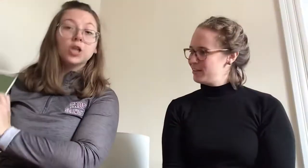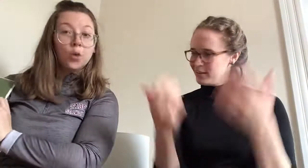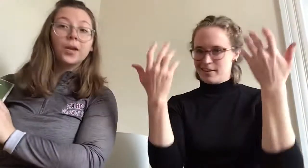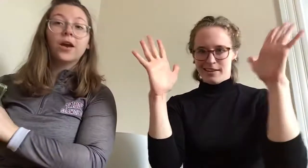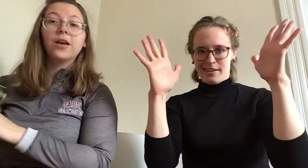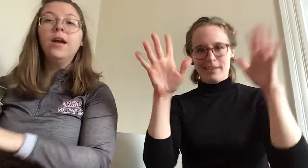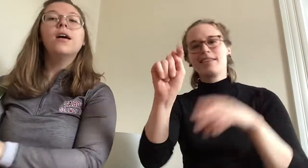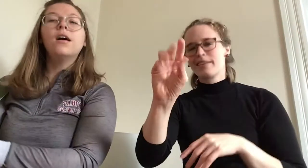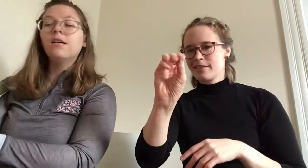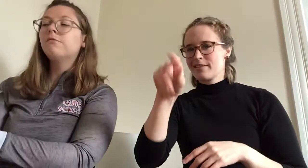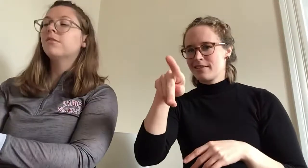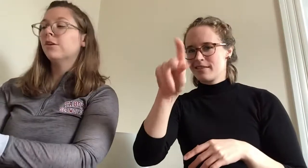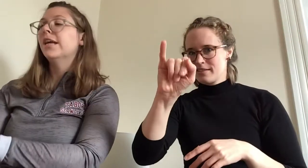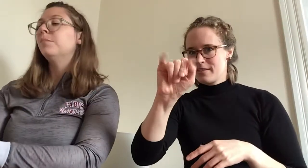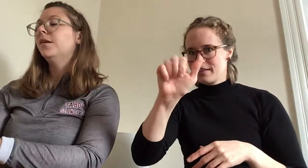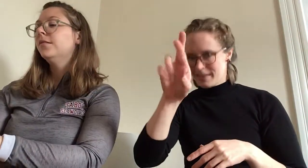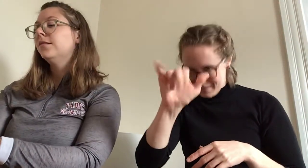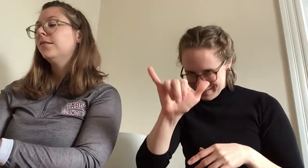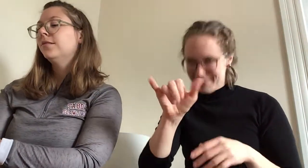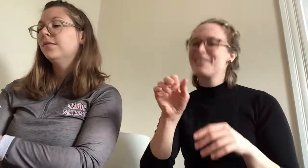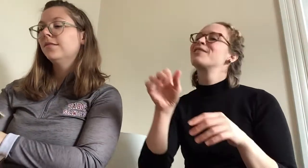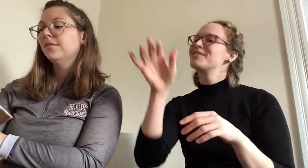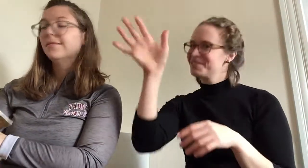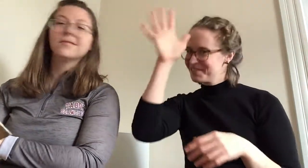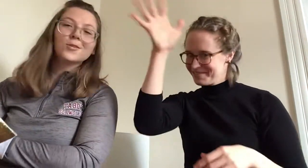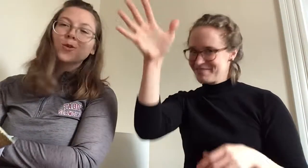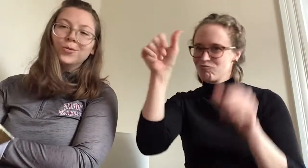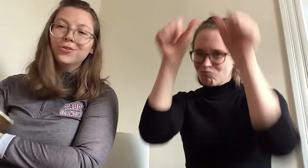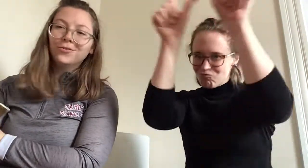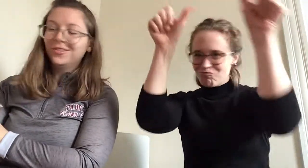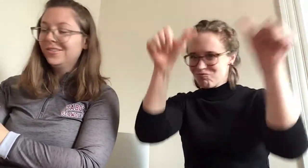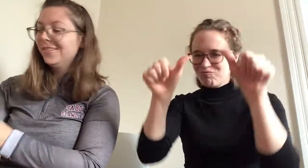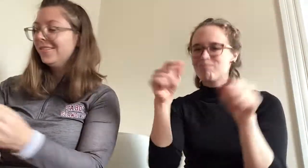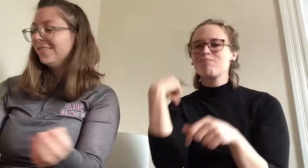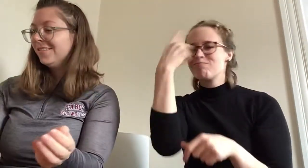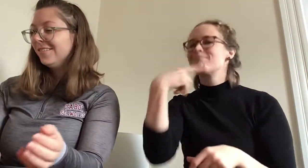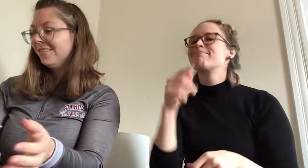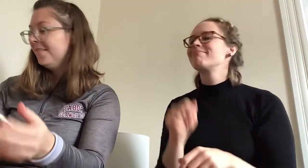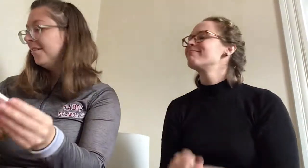A topiary of Grandpa. So beautiful.